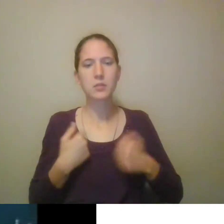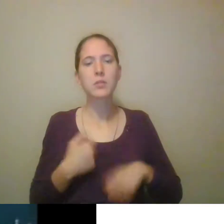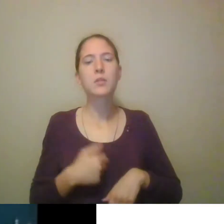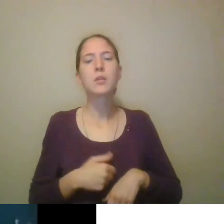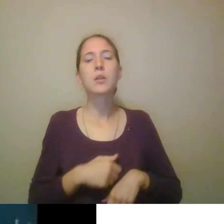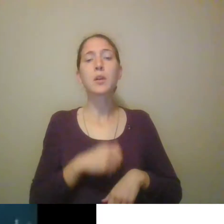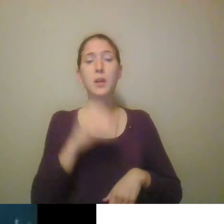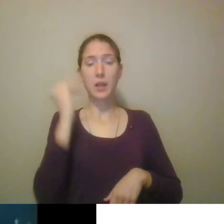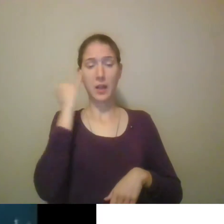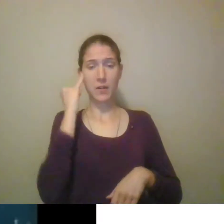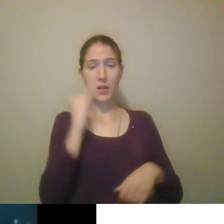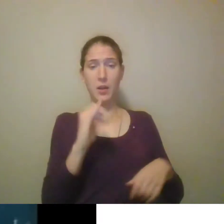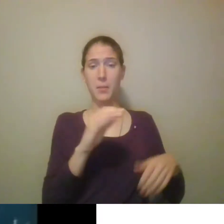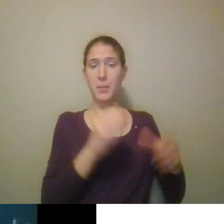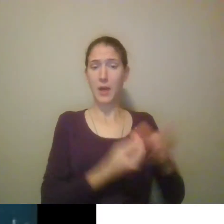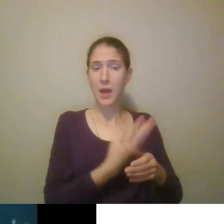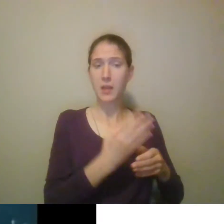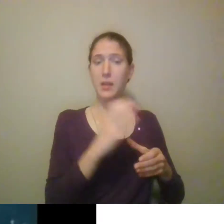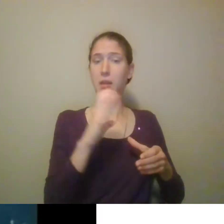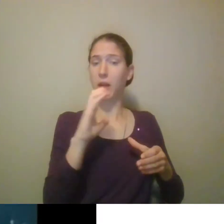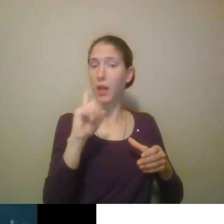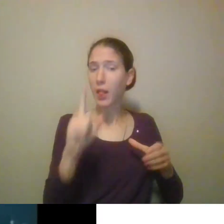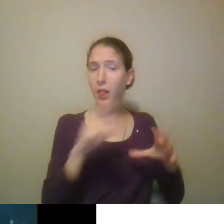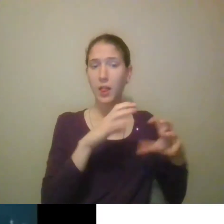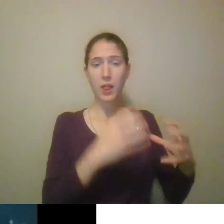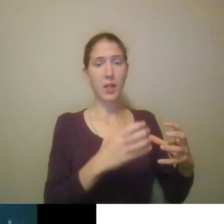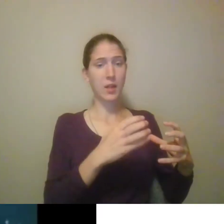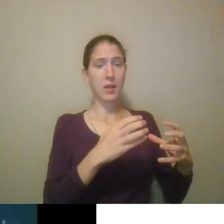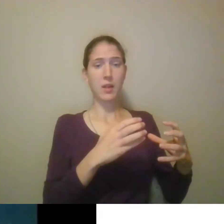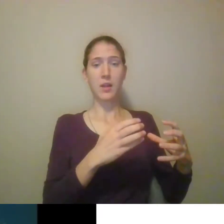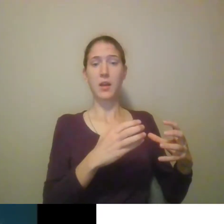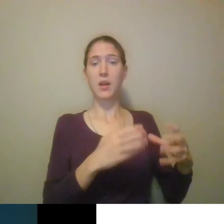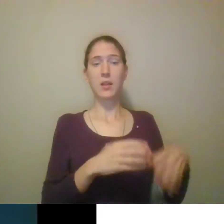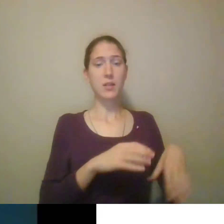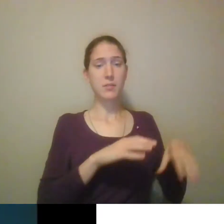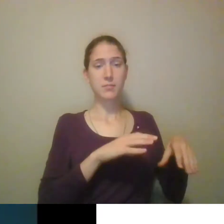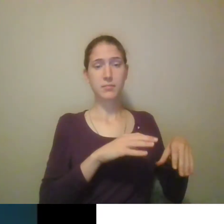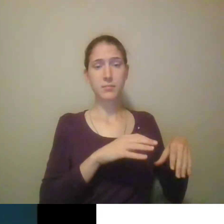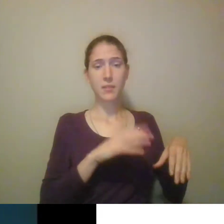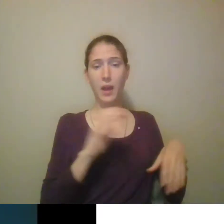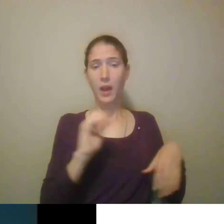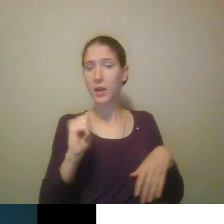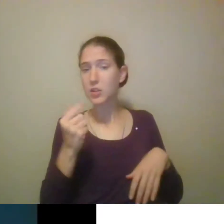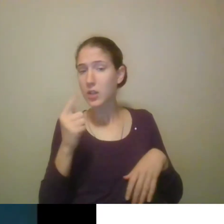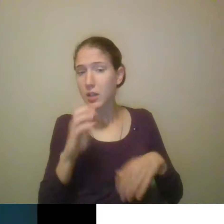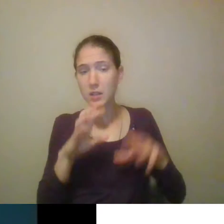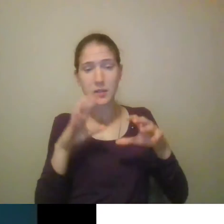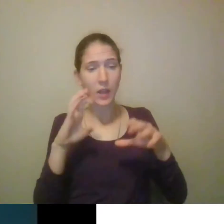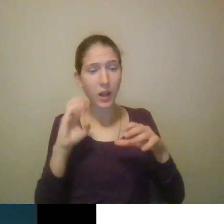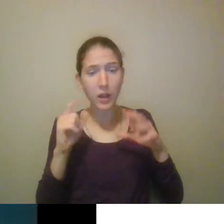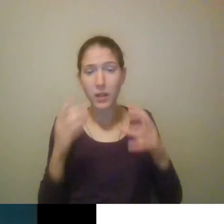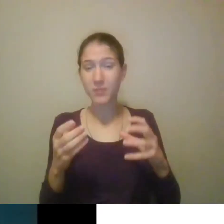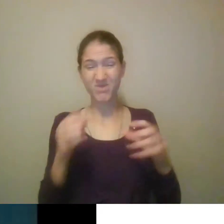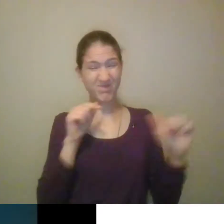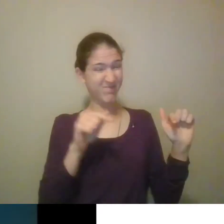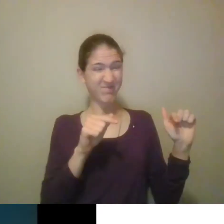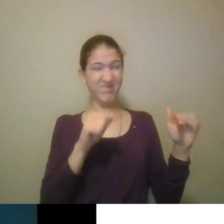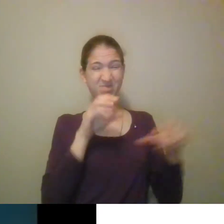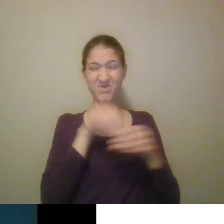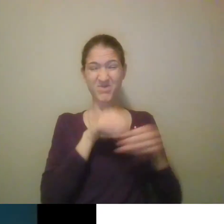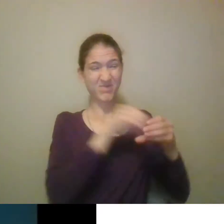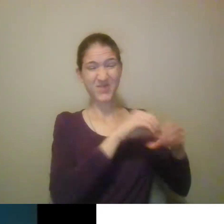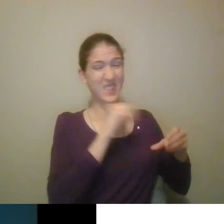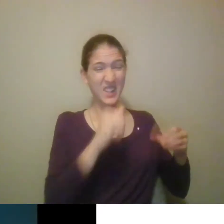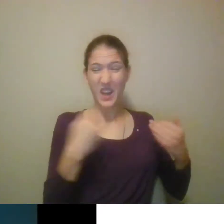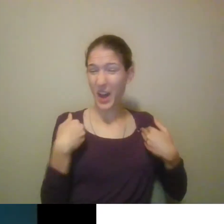cells and the algae cells to produce the sugars and the oxygen that we need as animals, we